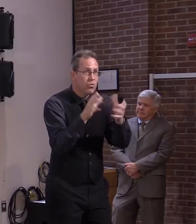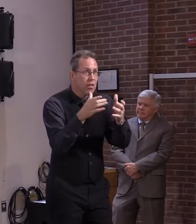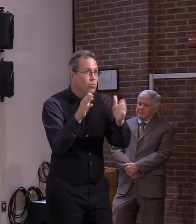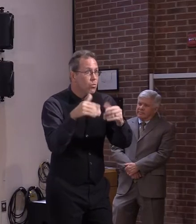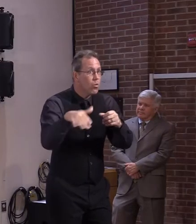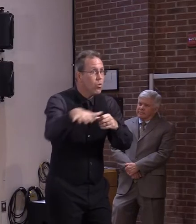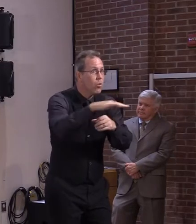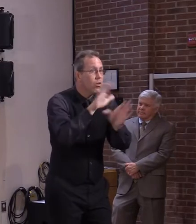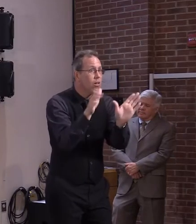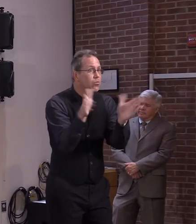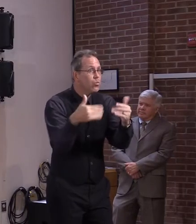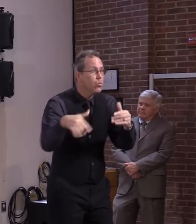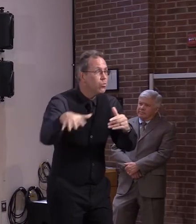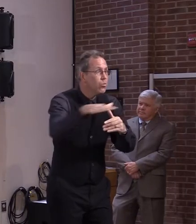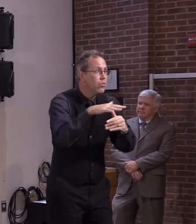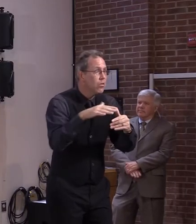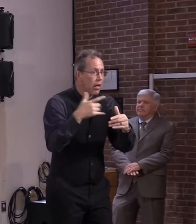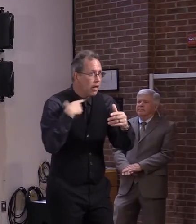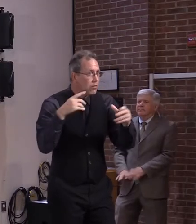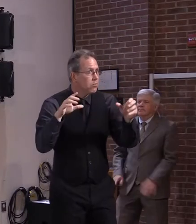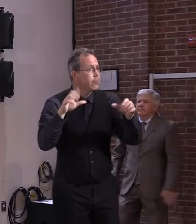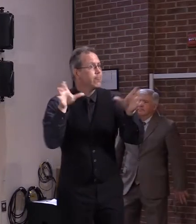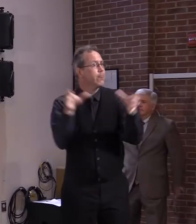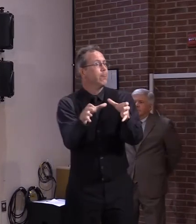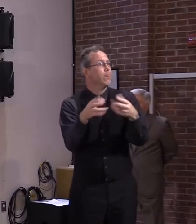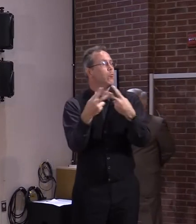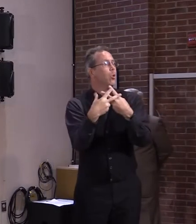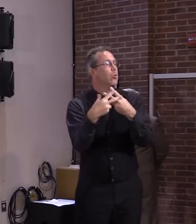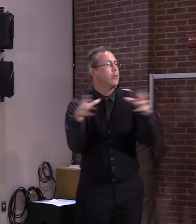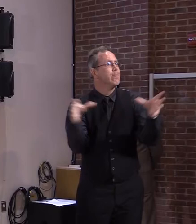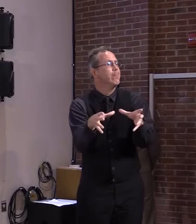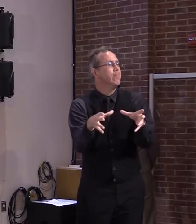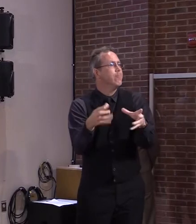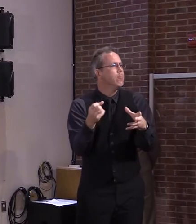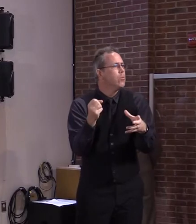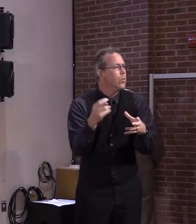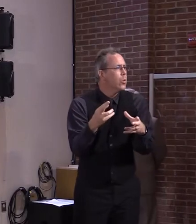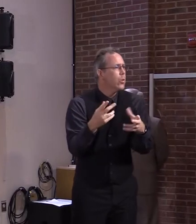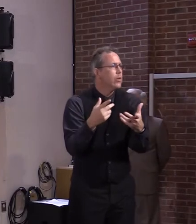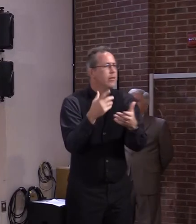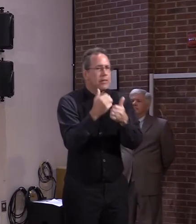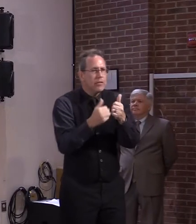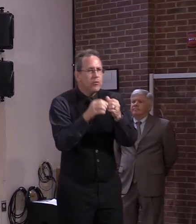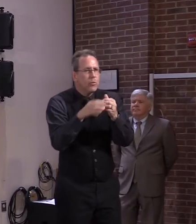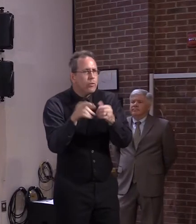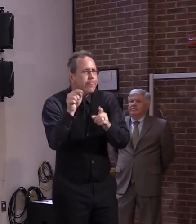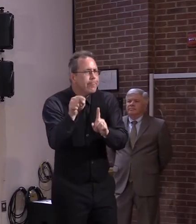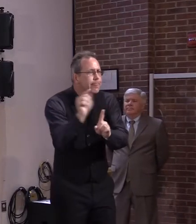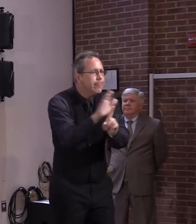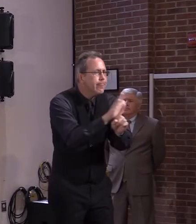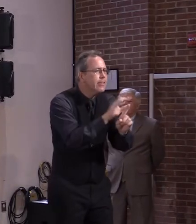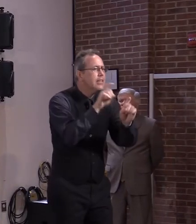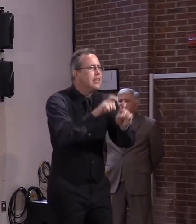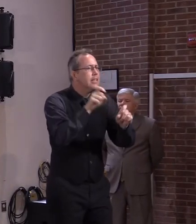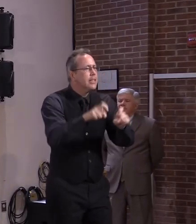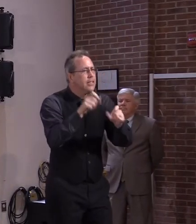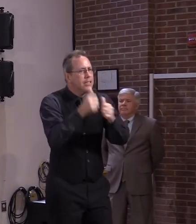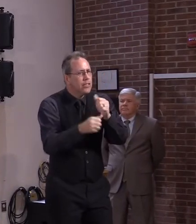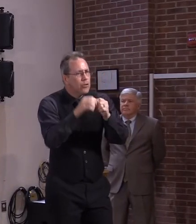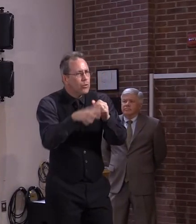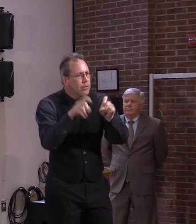quarantined, students could test on a repetitive basis with rapid return antigen